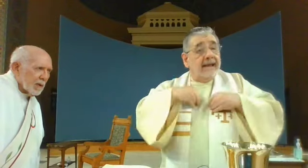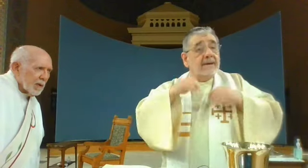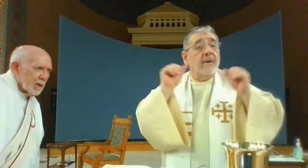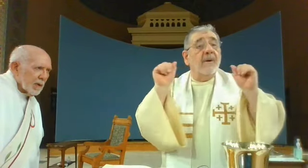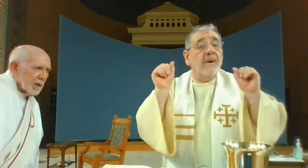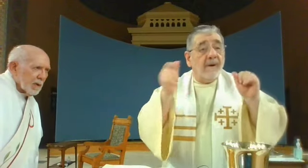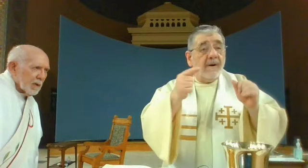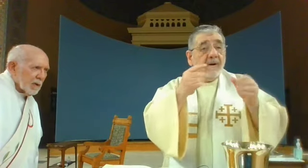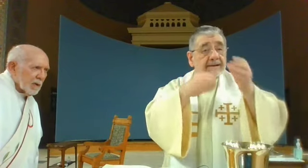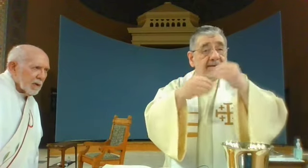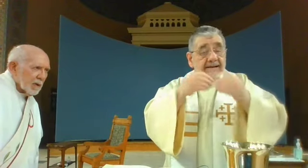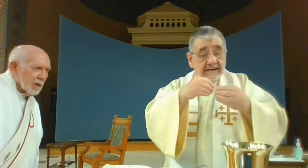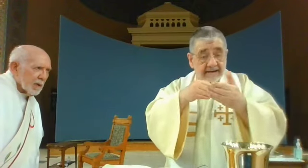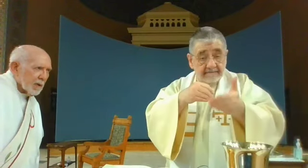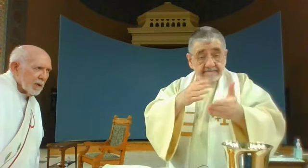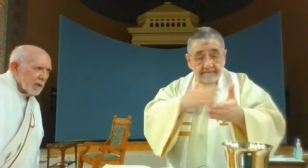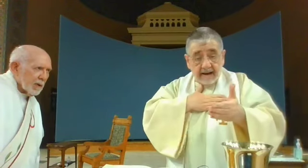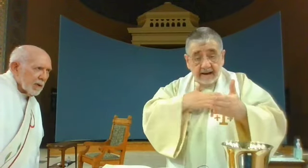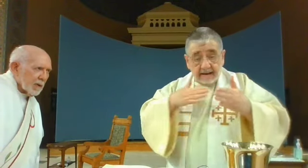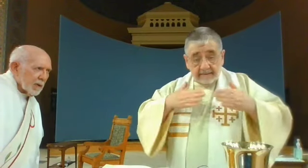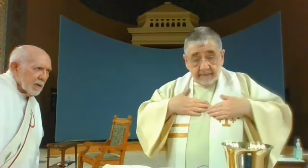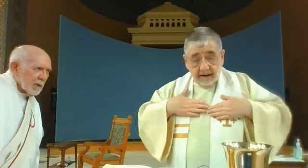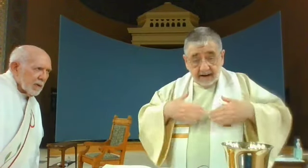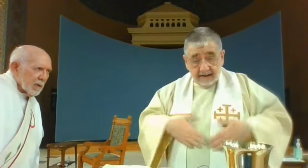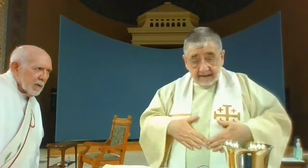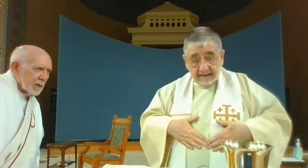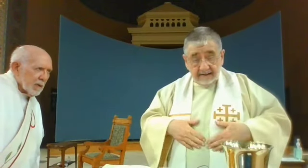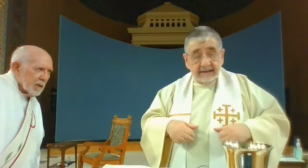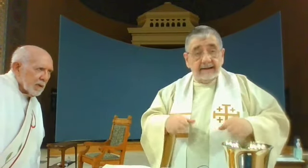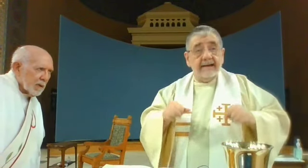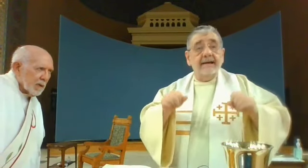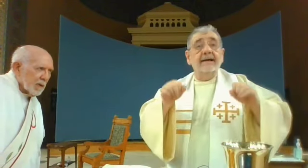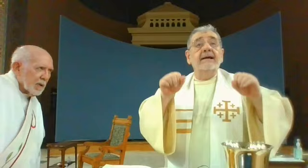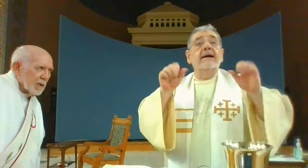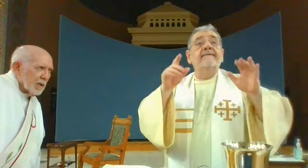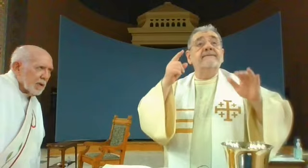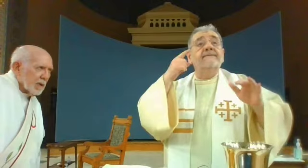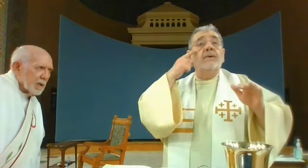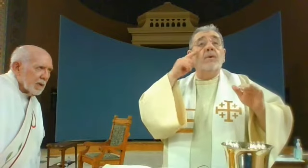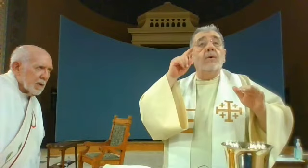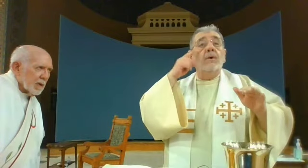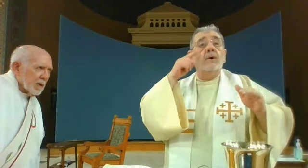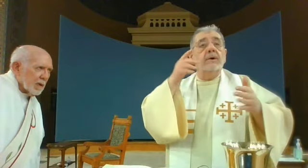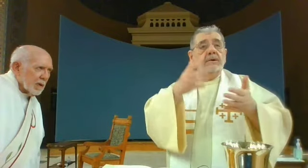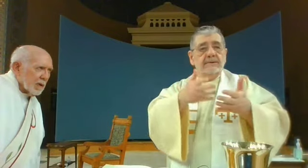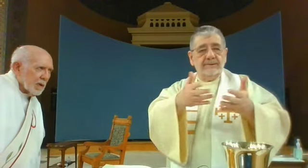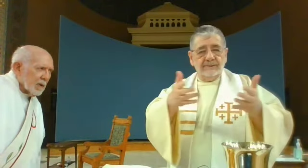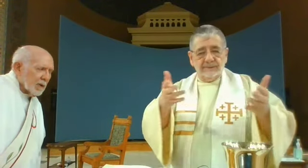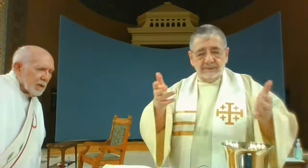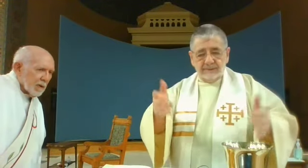Take this, all of you, and eat it, for this is my body, which will be given up for you.